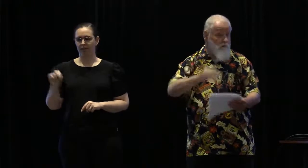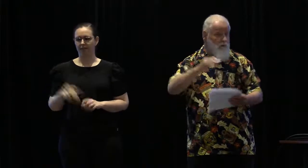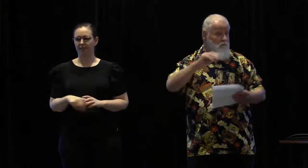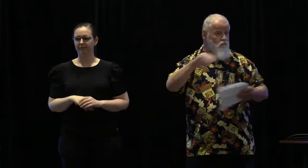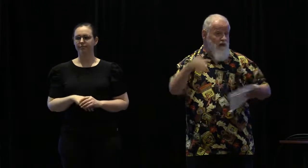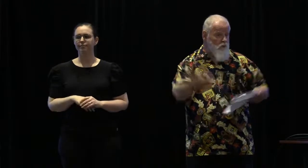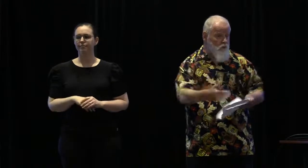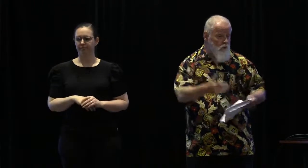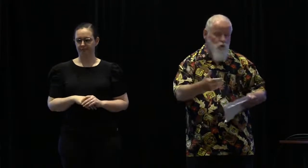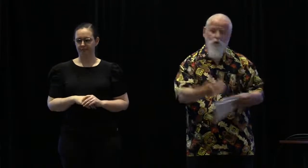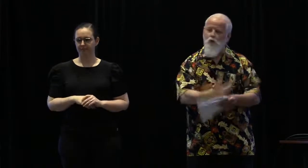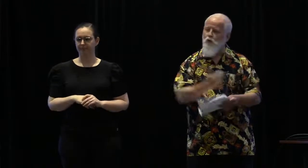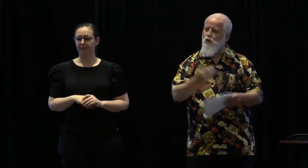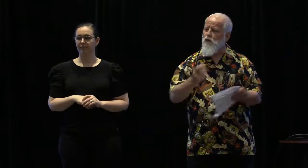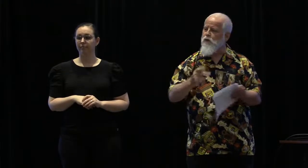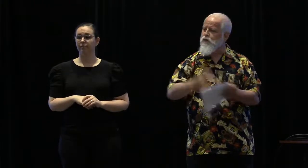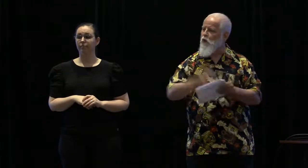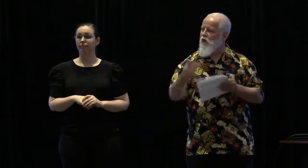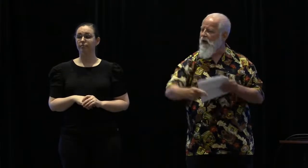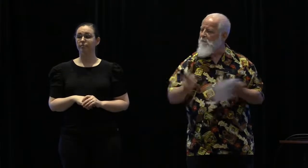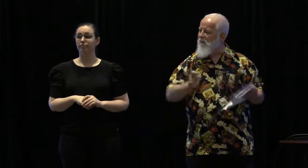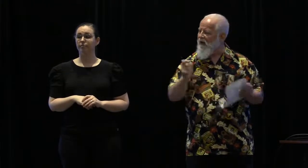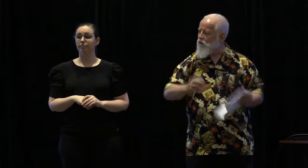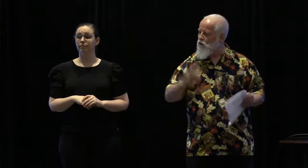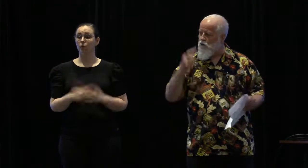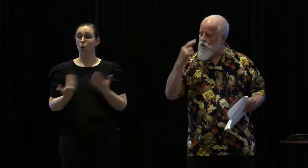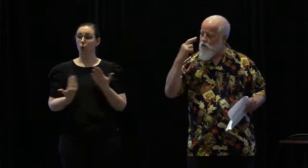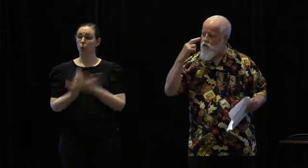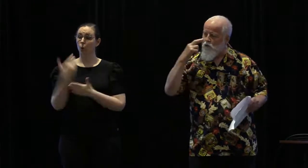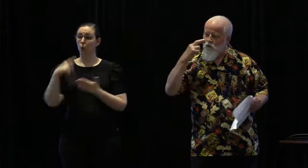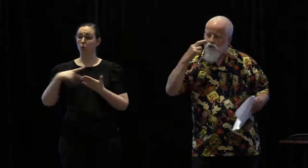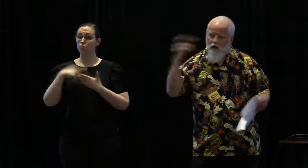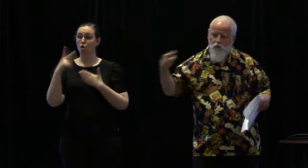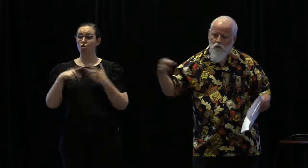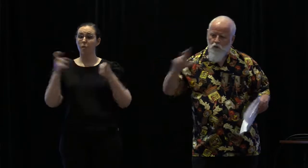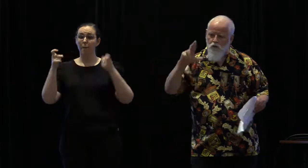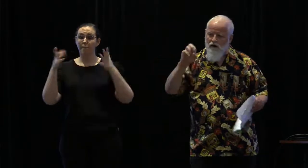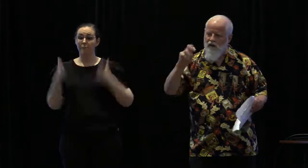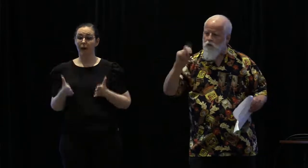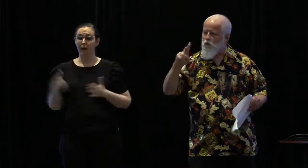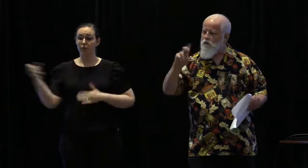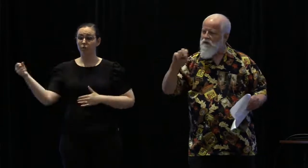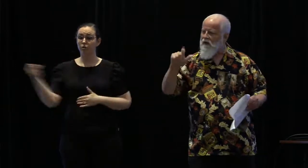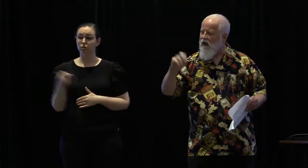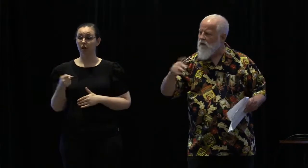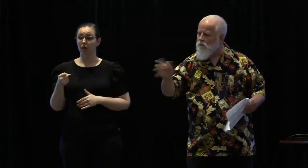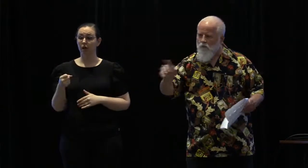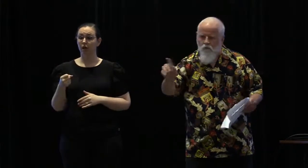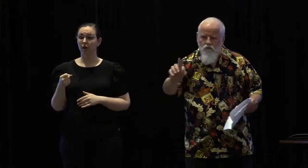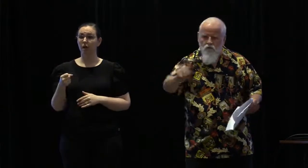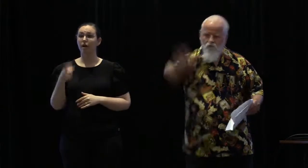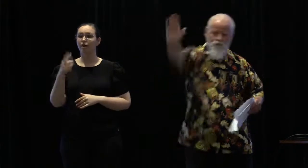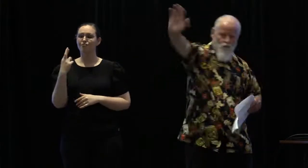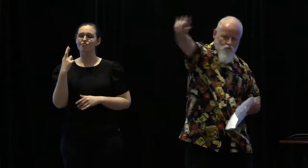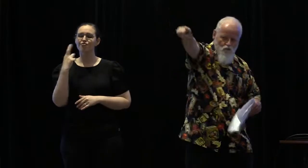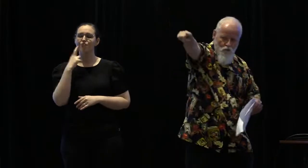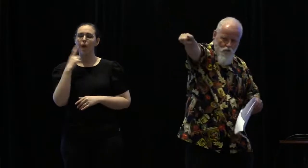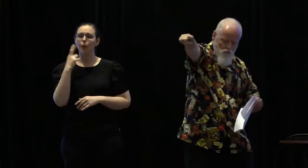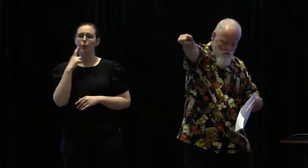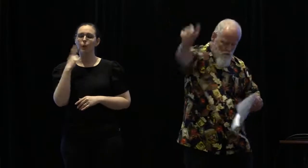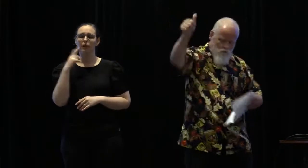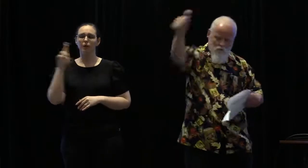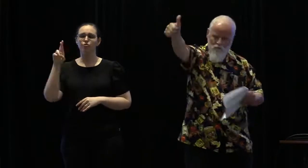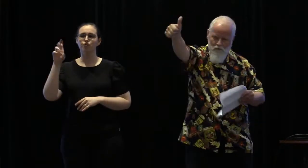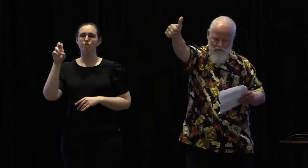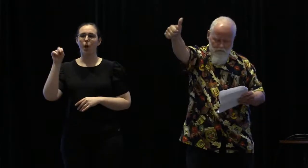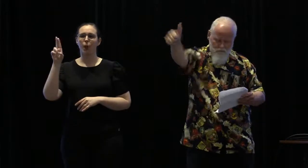Tim Lane, that was the interpreter. And I would also like to introduce our new program manager, Renu Senga.